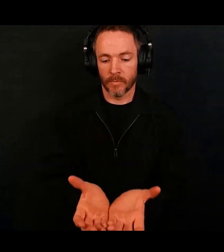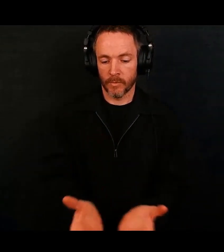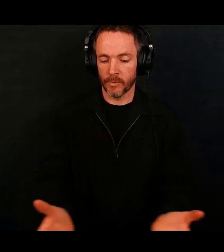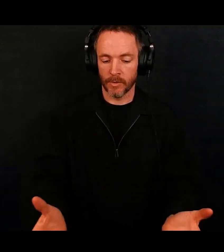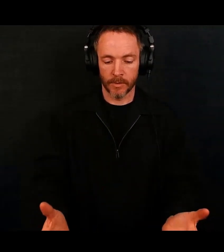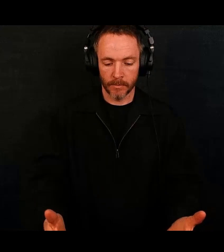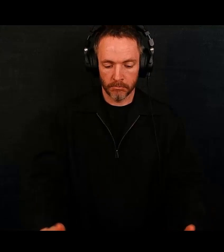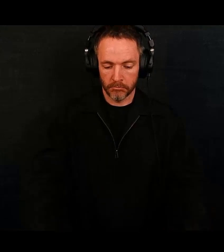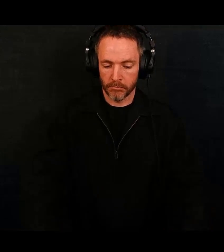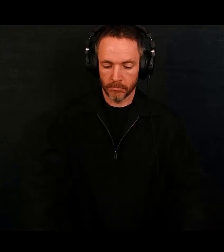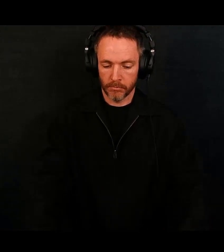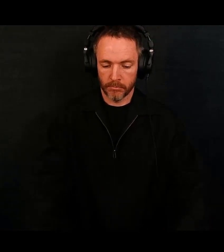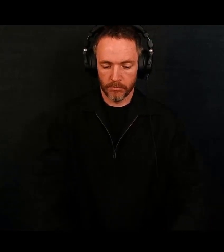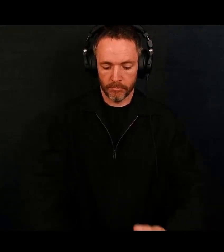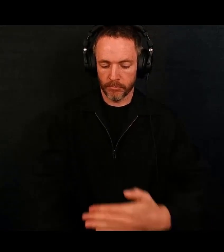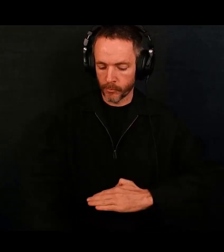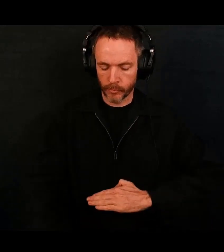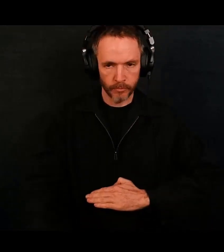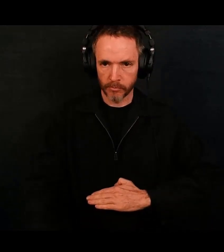put your toothbrush away.